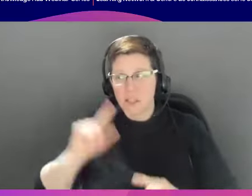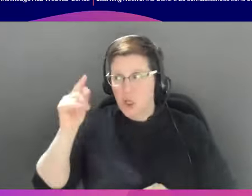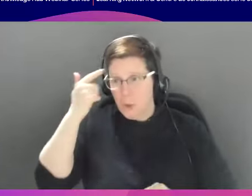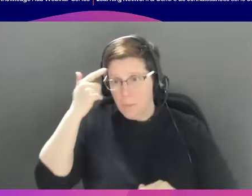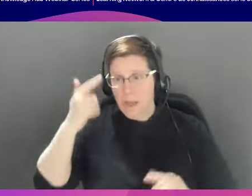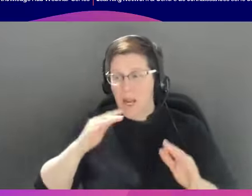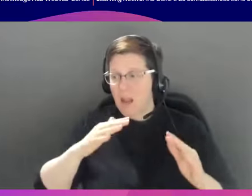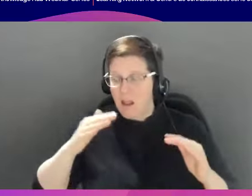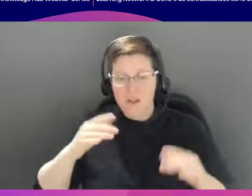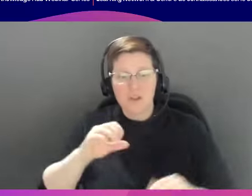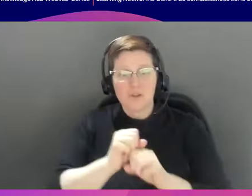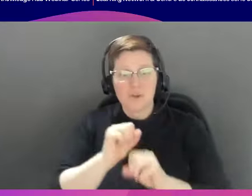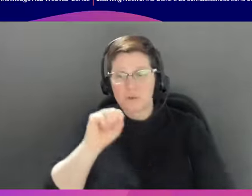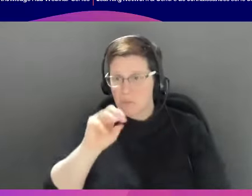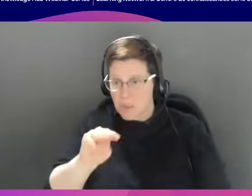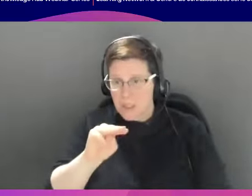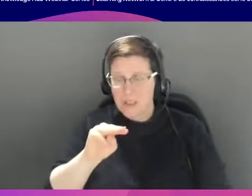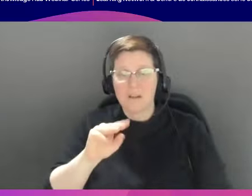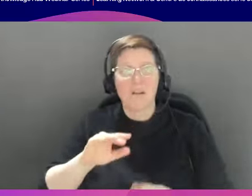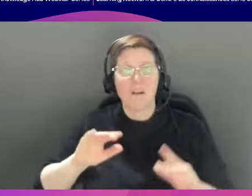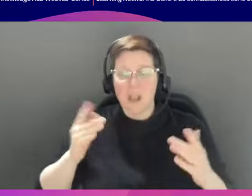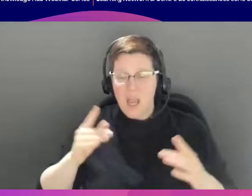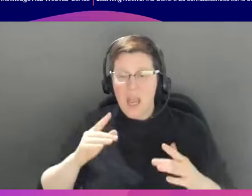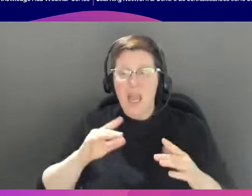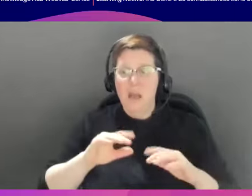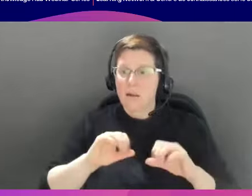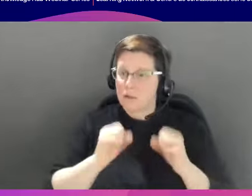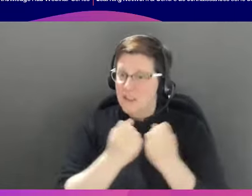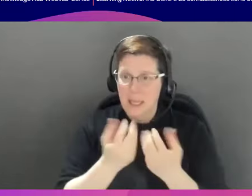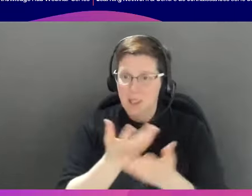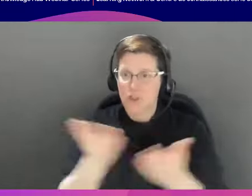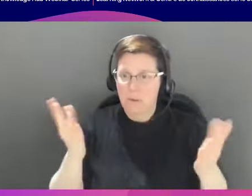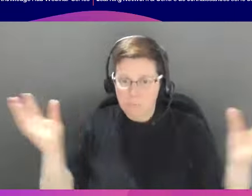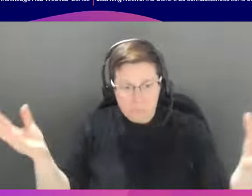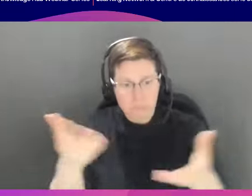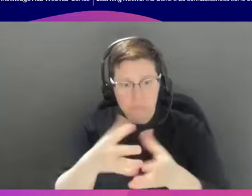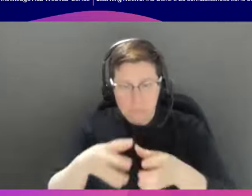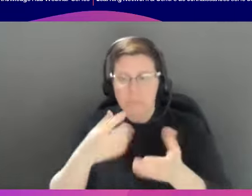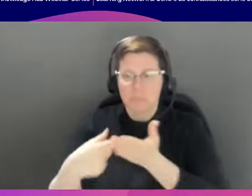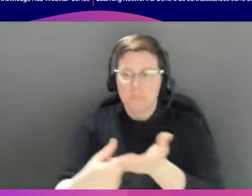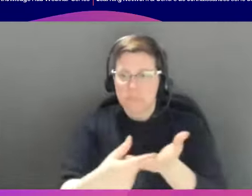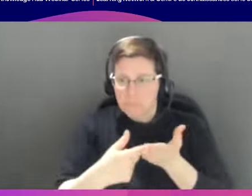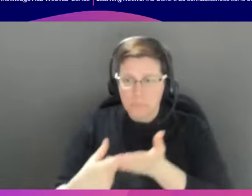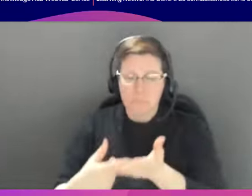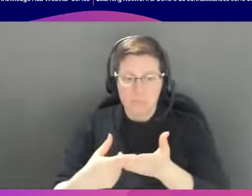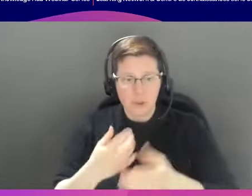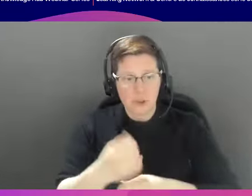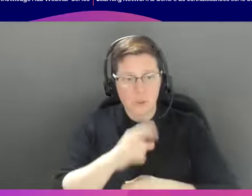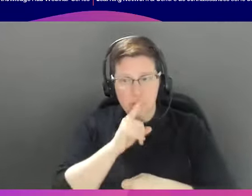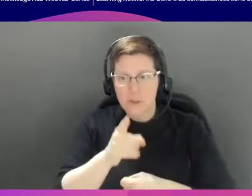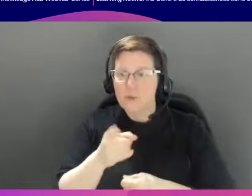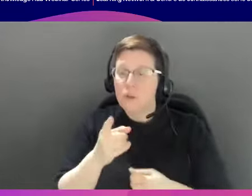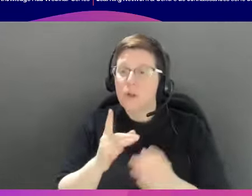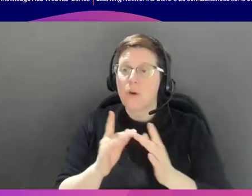actors, social media platforms, and civil society to empower a very gendered perspective to ensuring safe